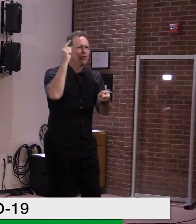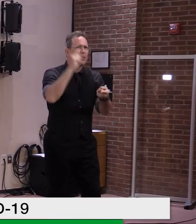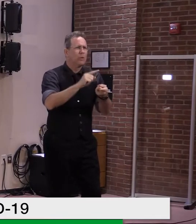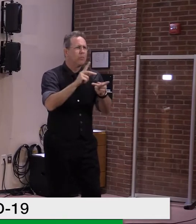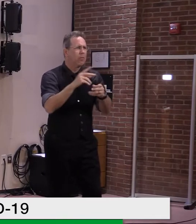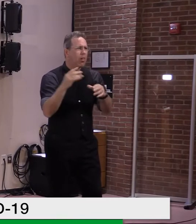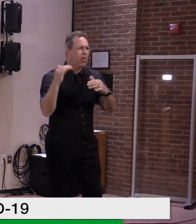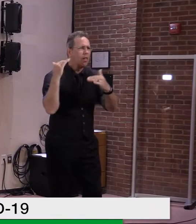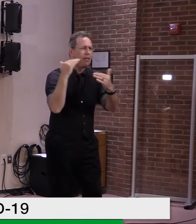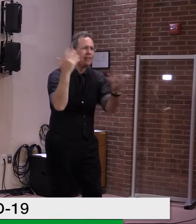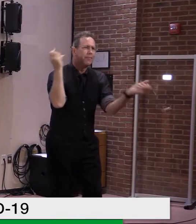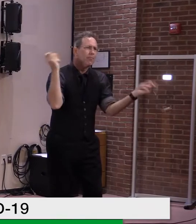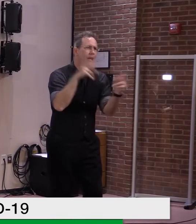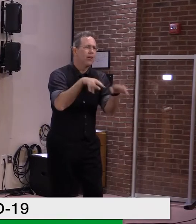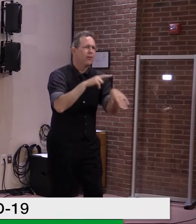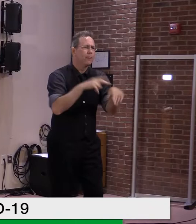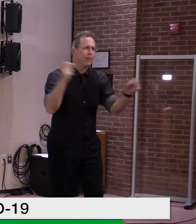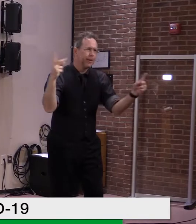ultimately